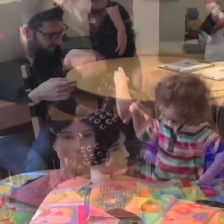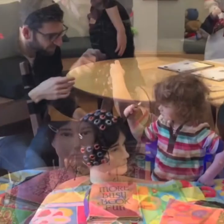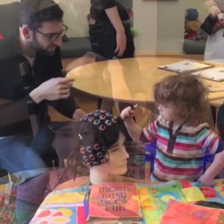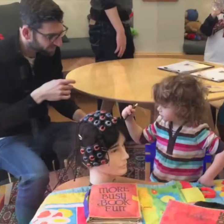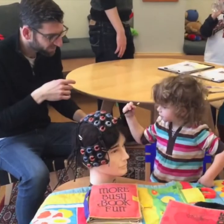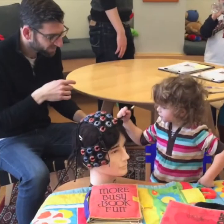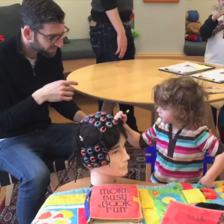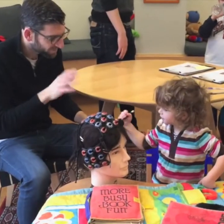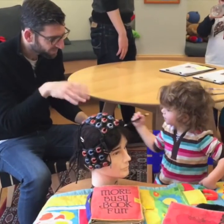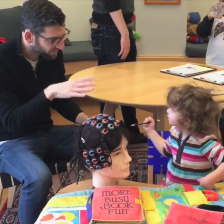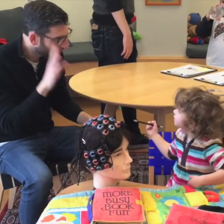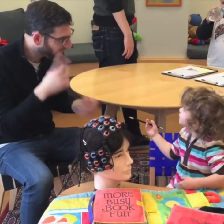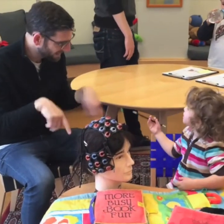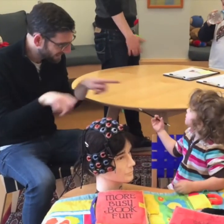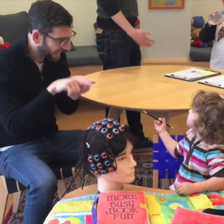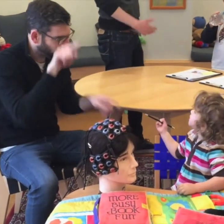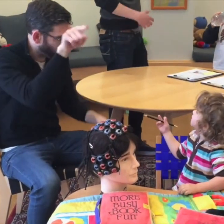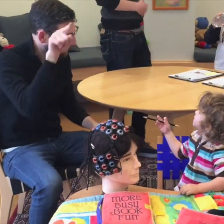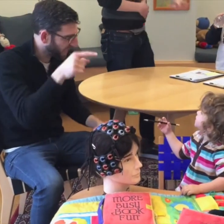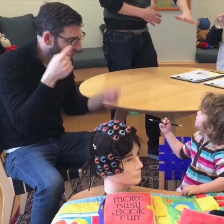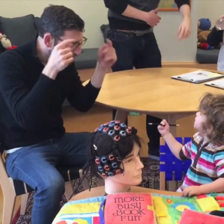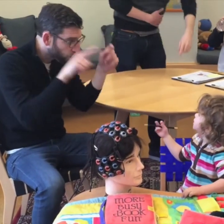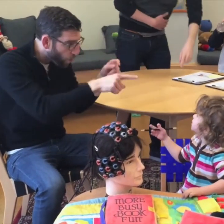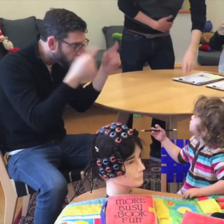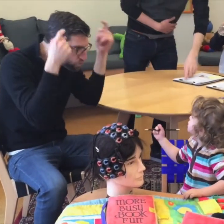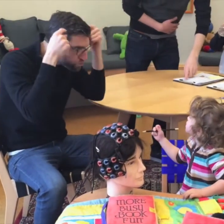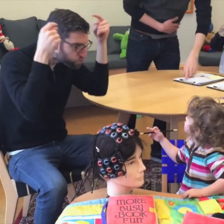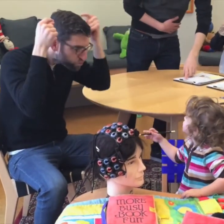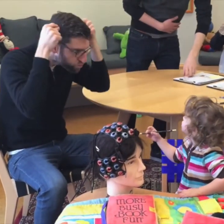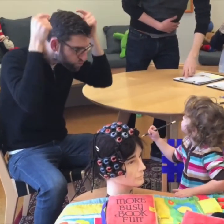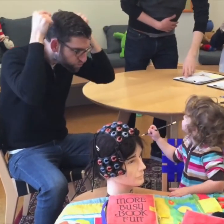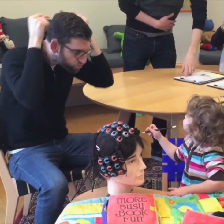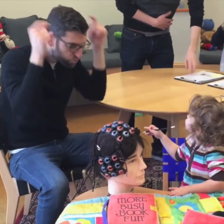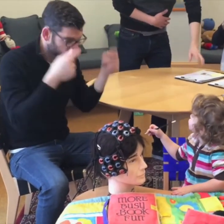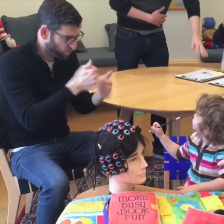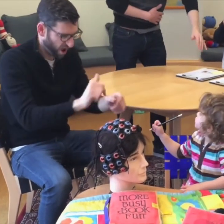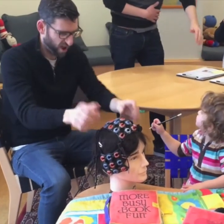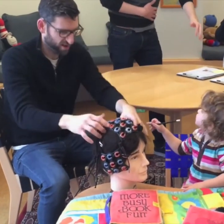Alright, now we'll do the same thing in the next room. We'll put the probes. We'll try it out, okay?